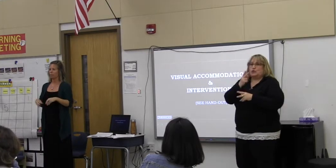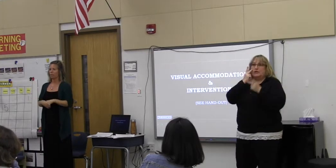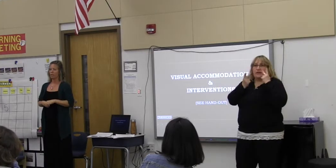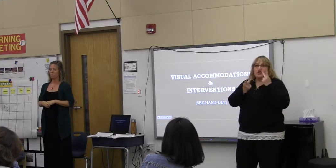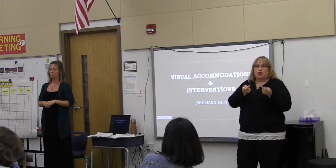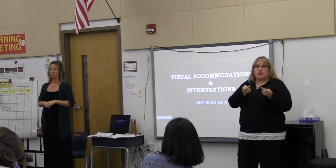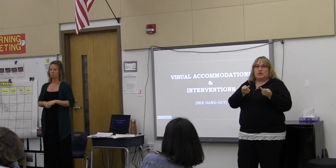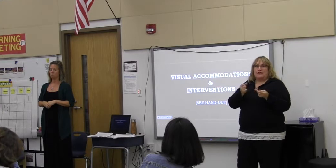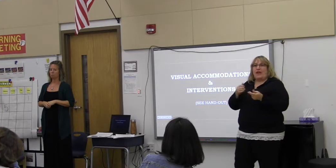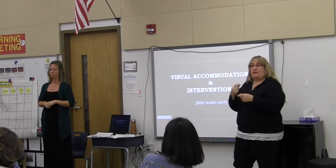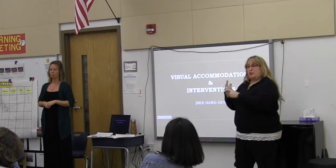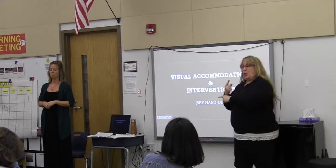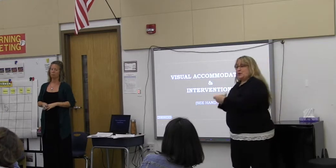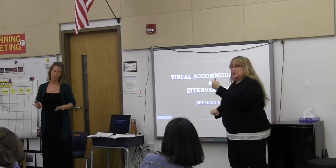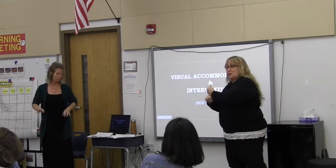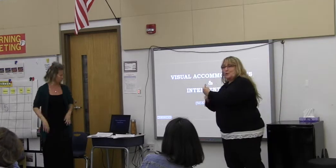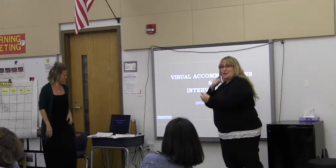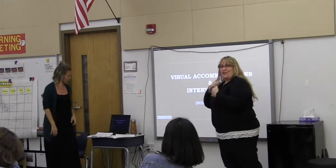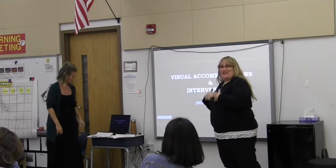critical.